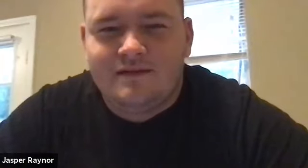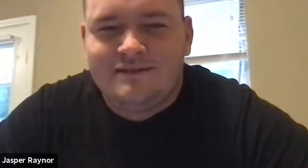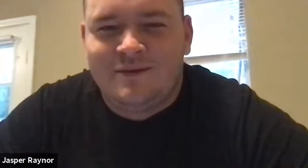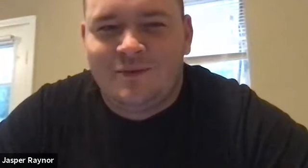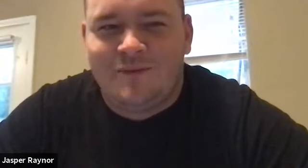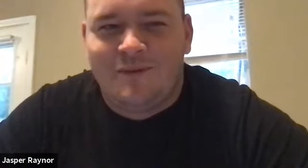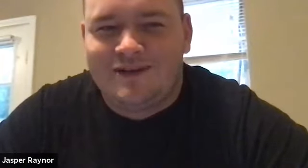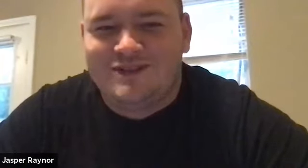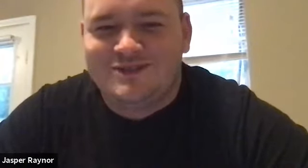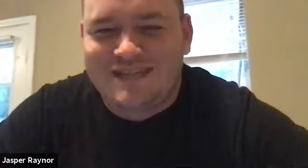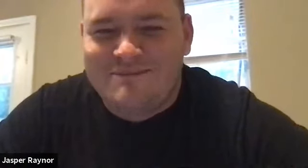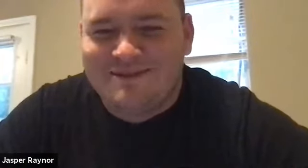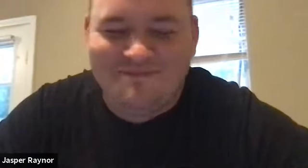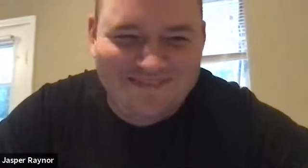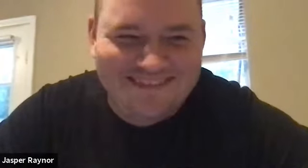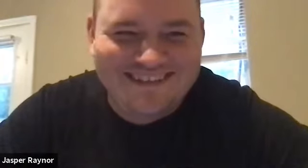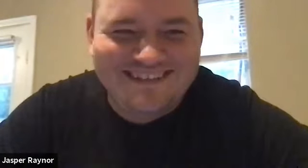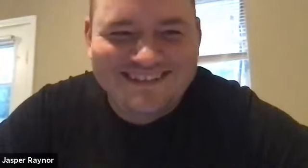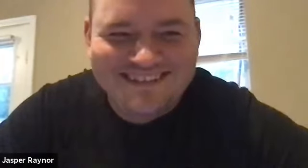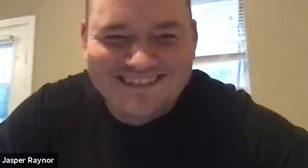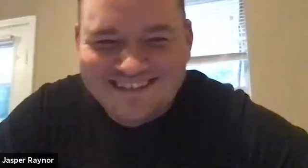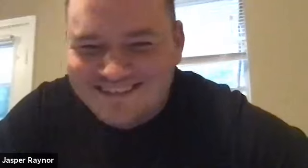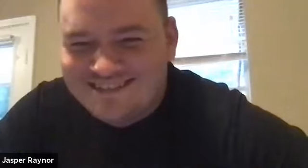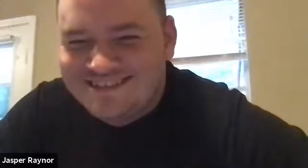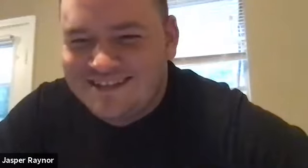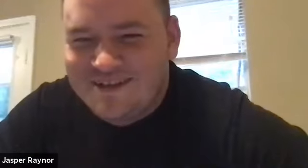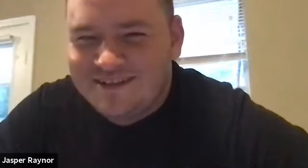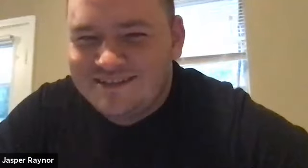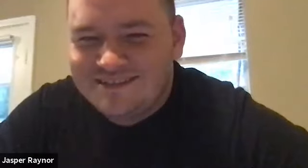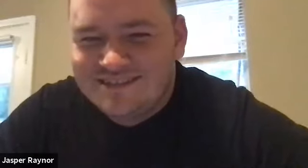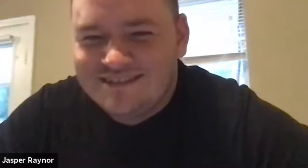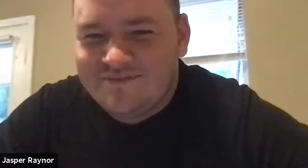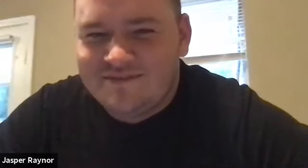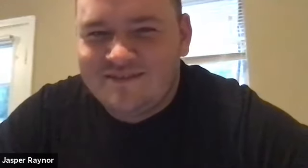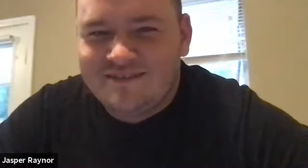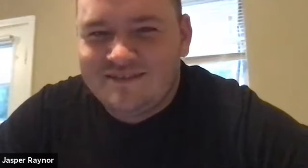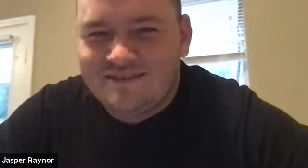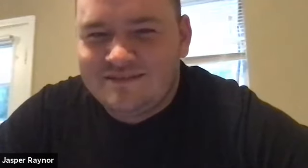I One don't moment, Crystal's typing. understand. We can't type in the chat.